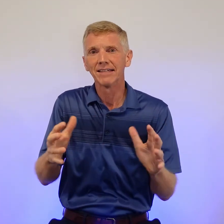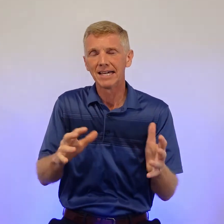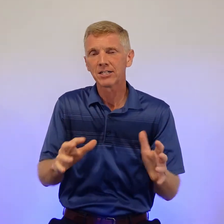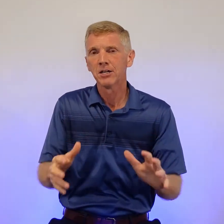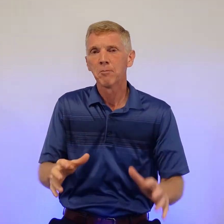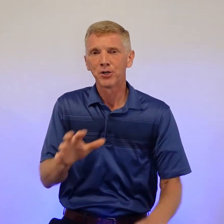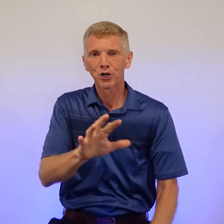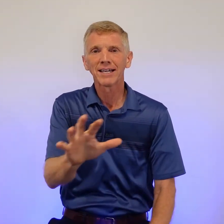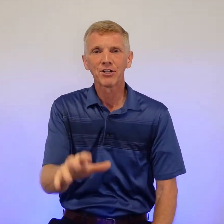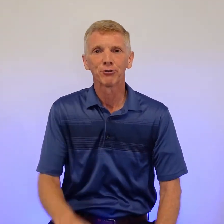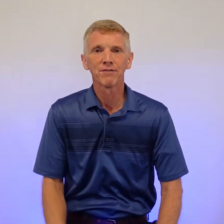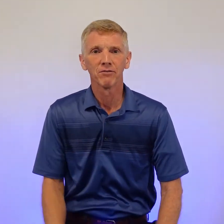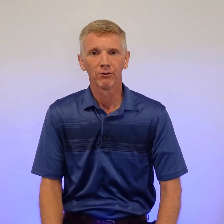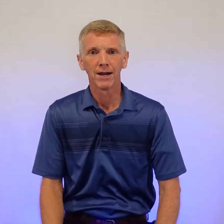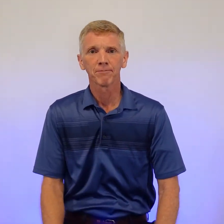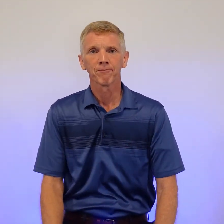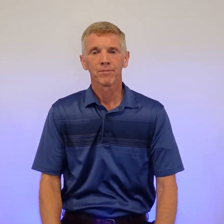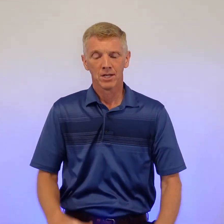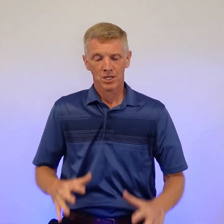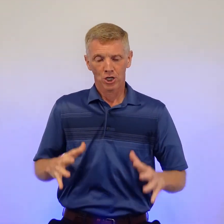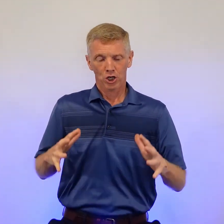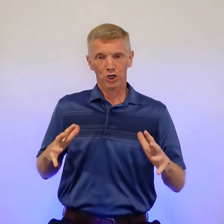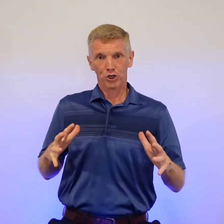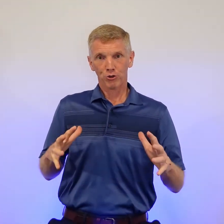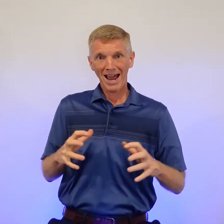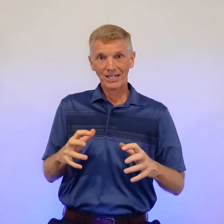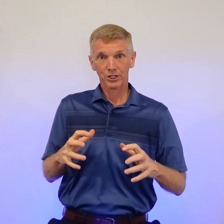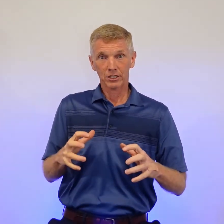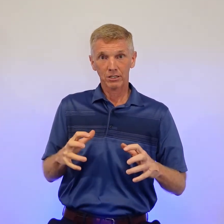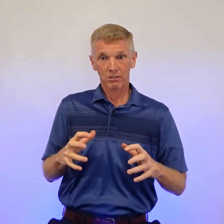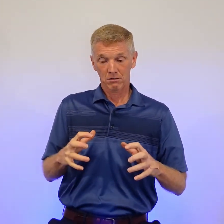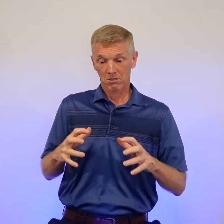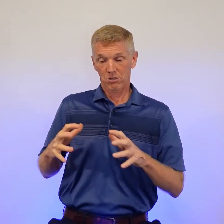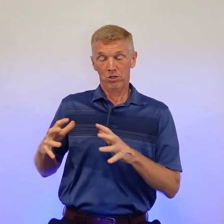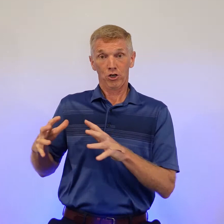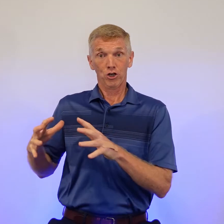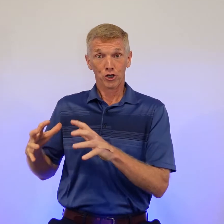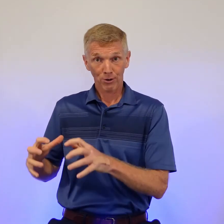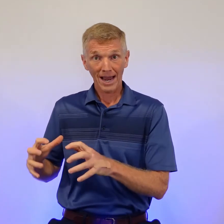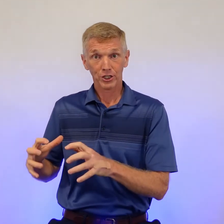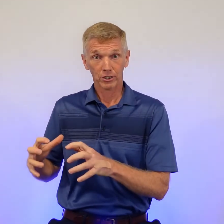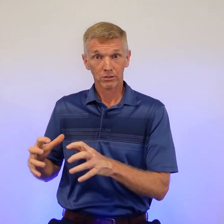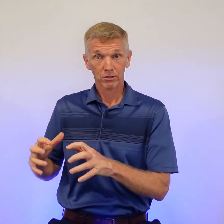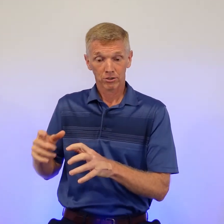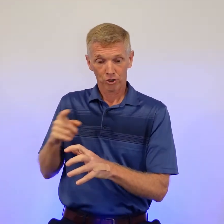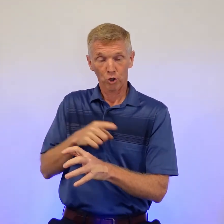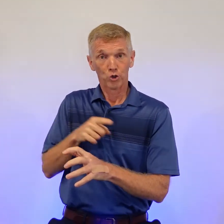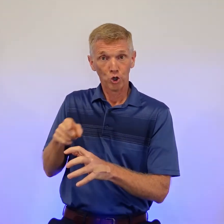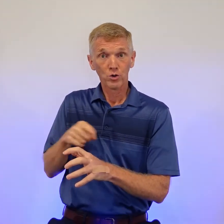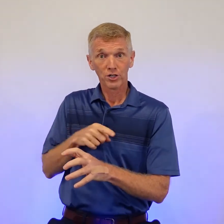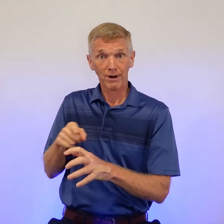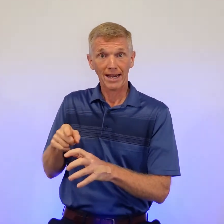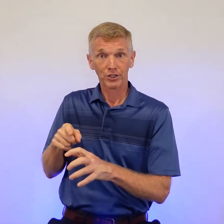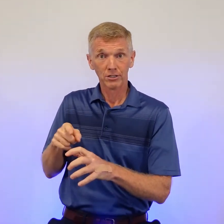this, but you're going to get the drift of it, right? Contraction, contraction. So two contractions.